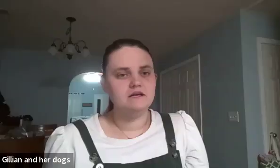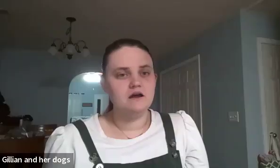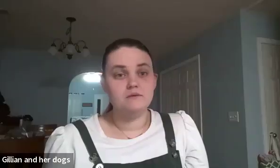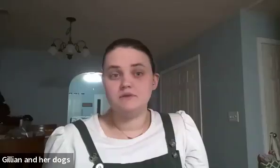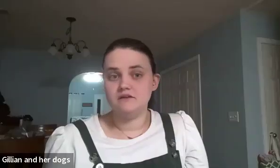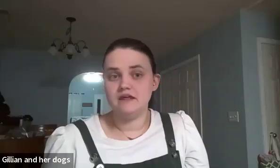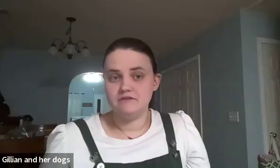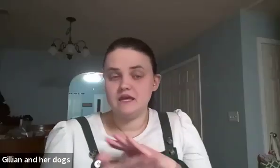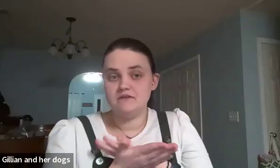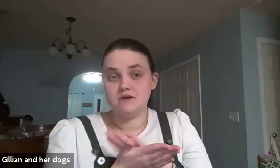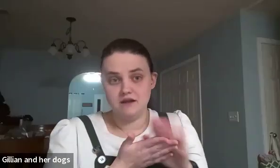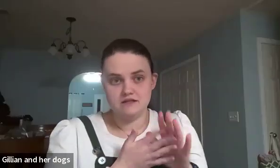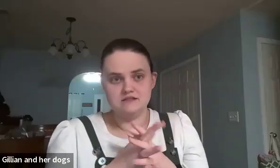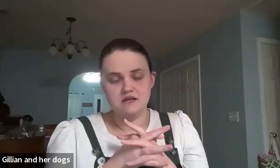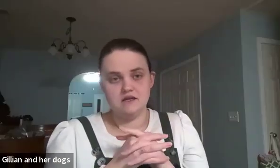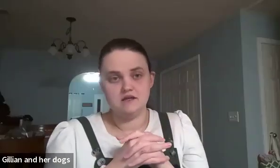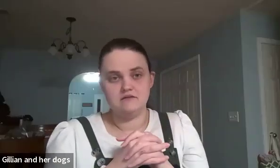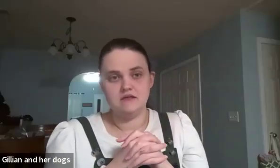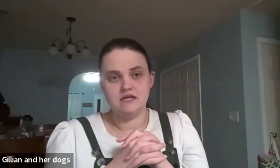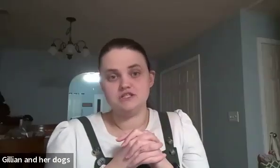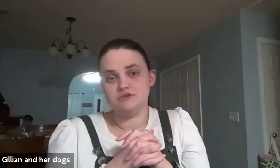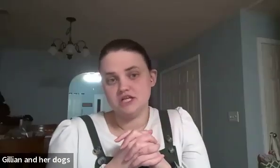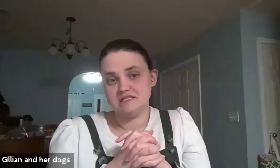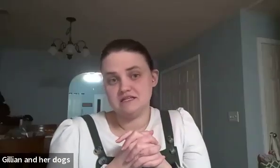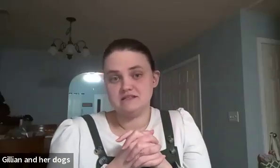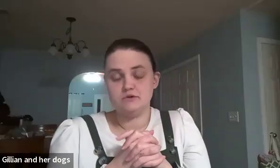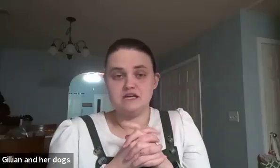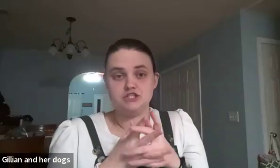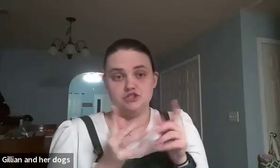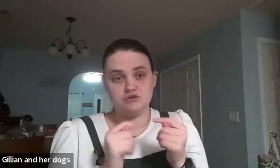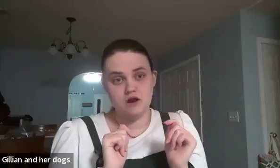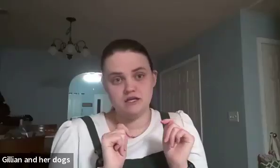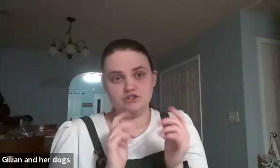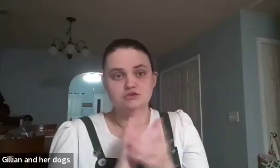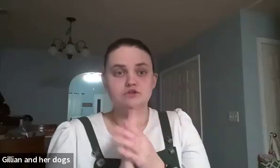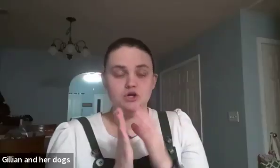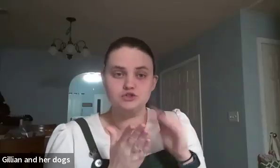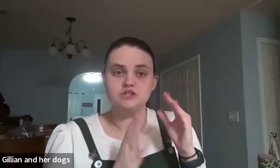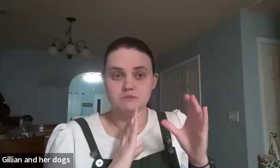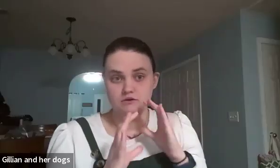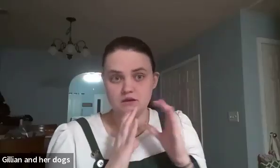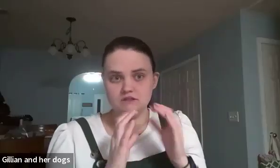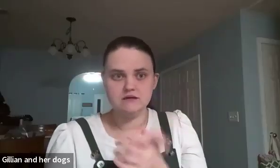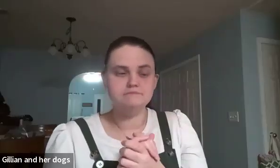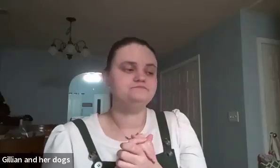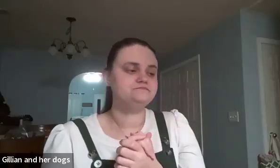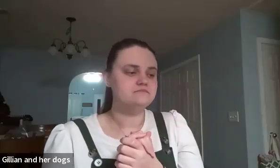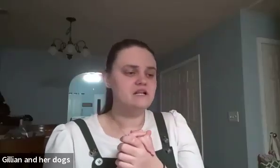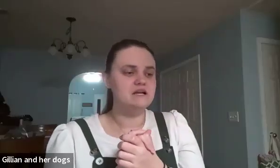very, like, they can be very nice and they just appreciate seeing that someone's actually trying to learn to communicate with them.